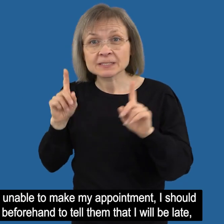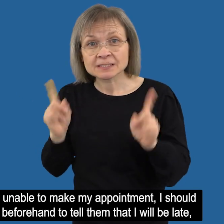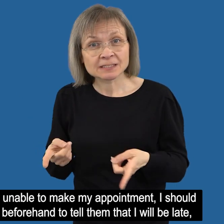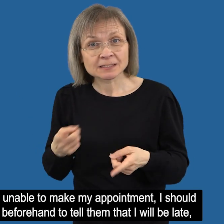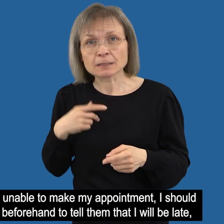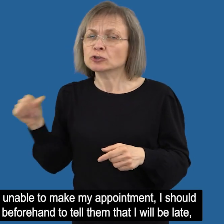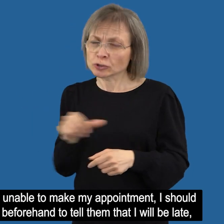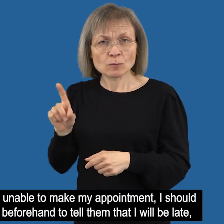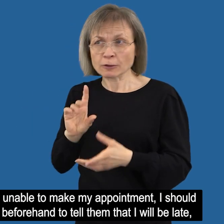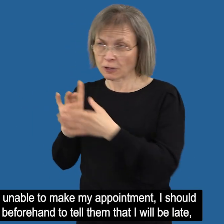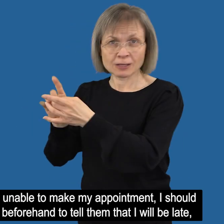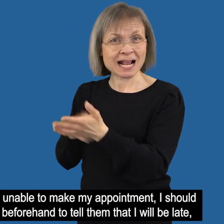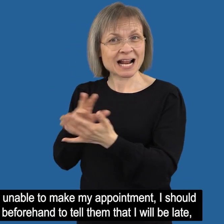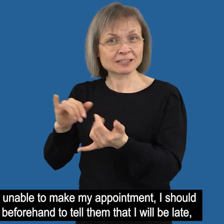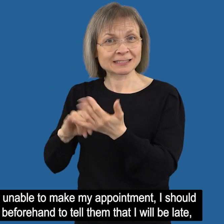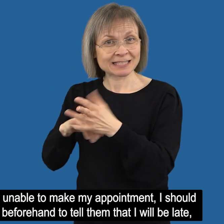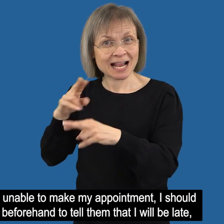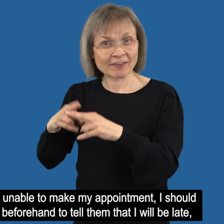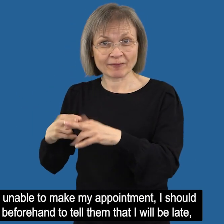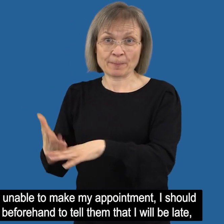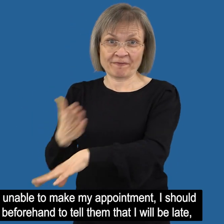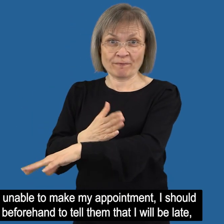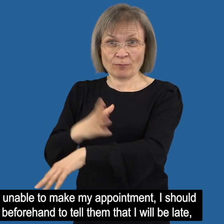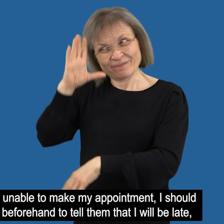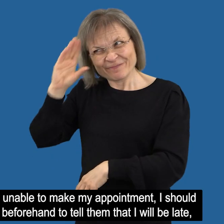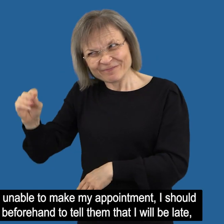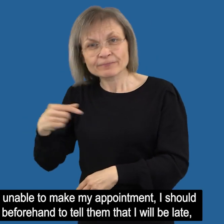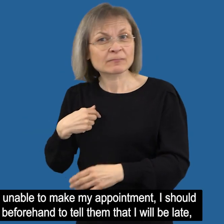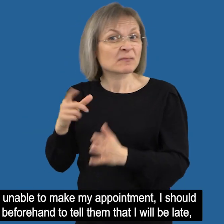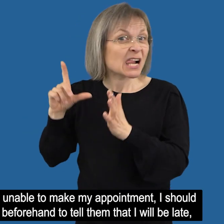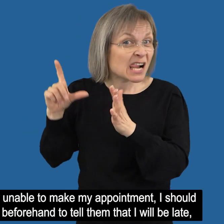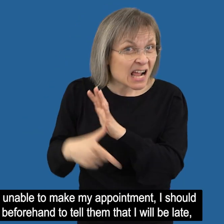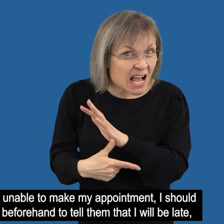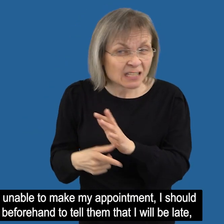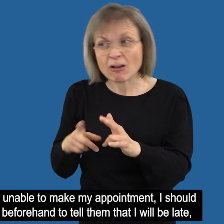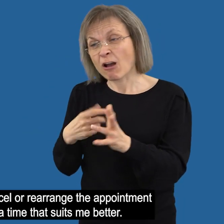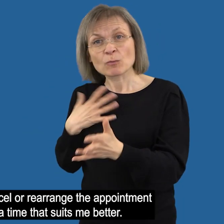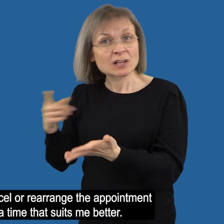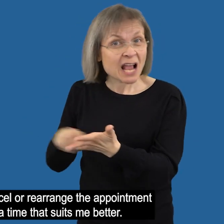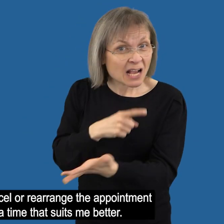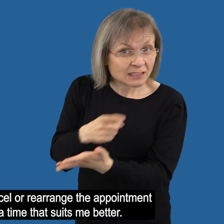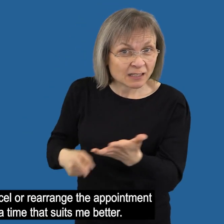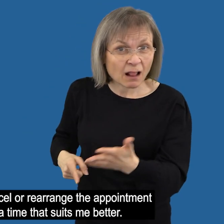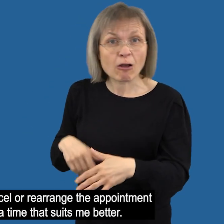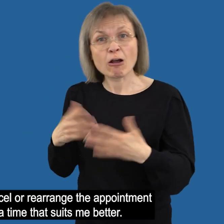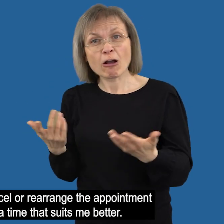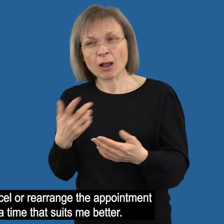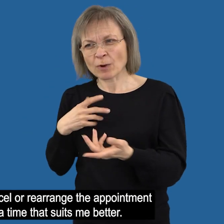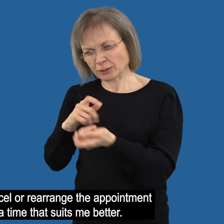If I know that I am unable to make my appointment, I should contact NHS staff beforehand to tell them that I will be late, or